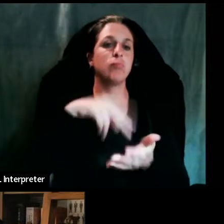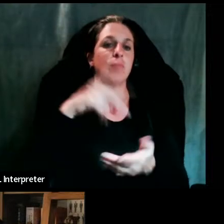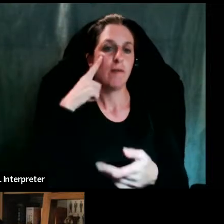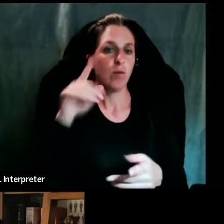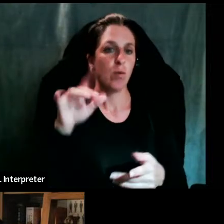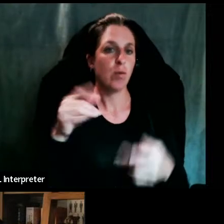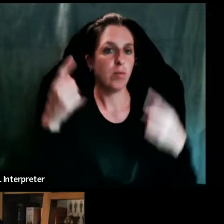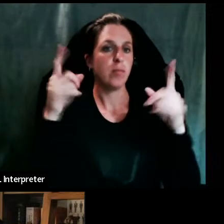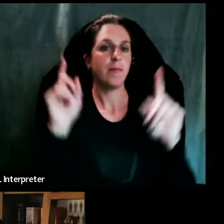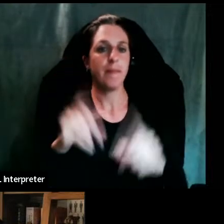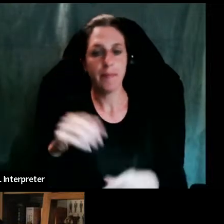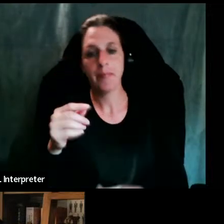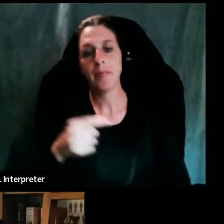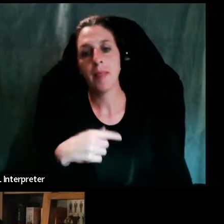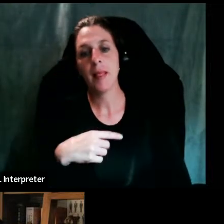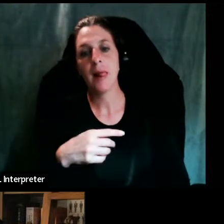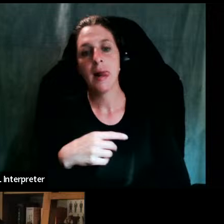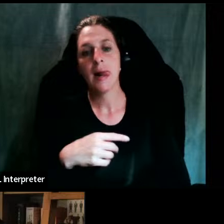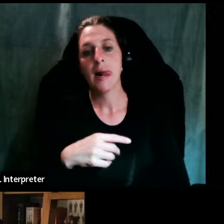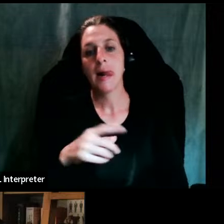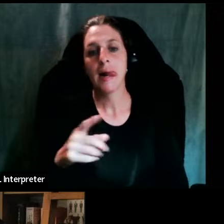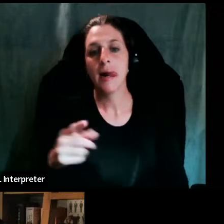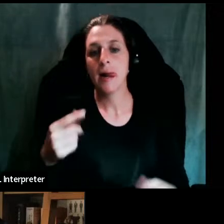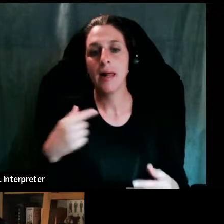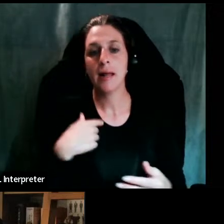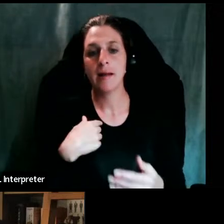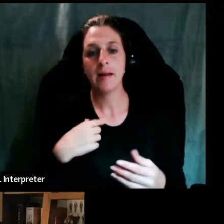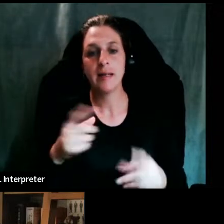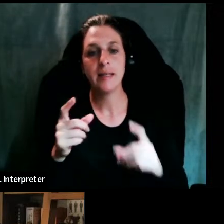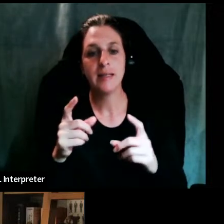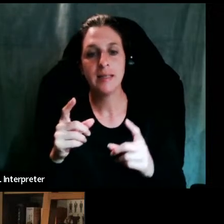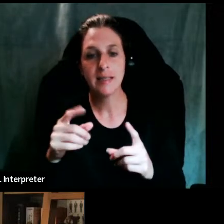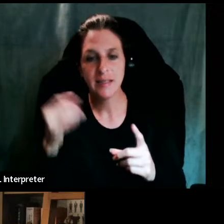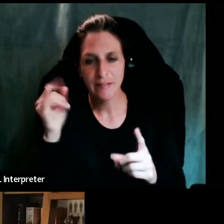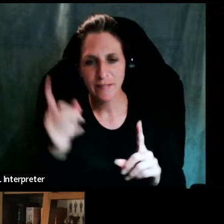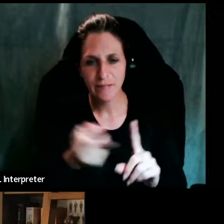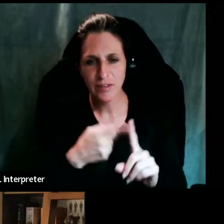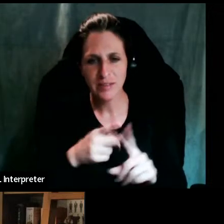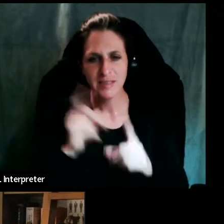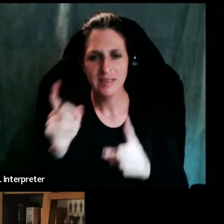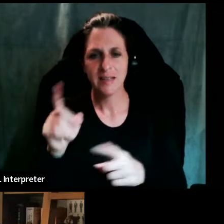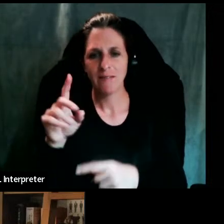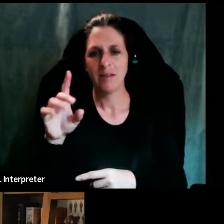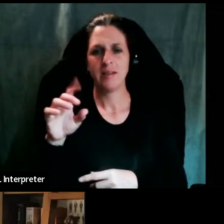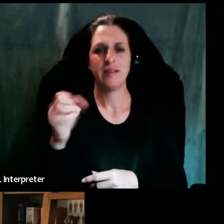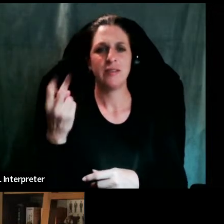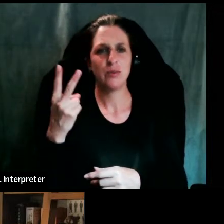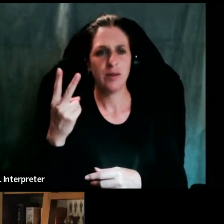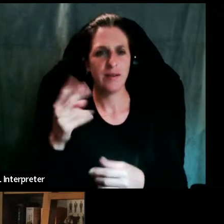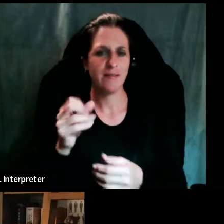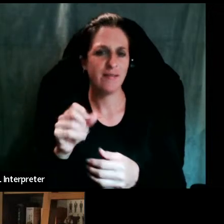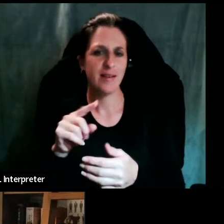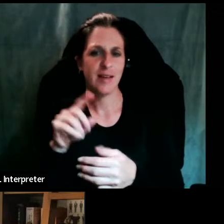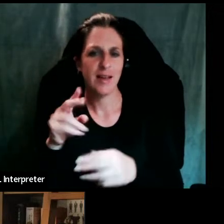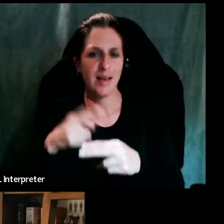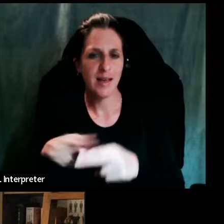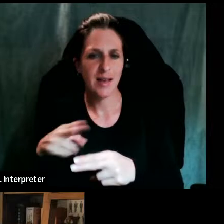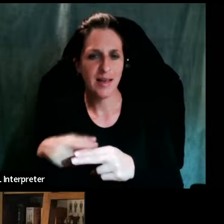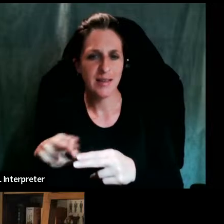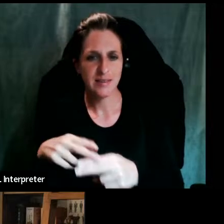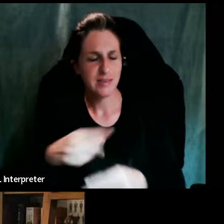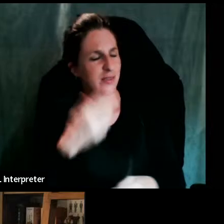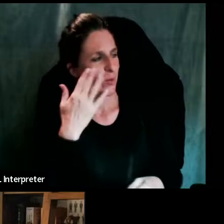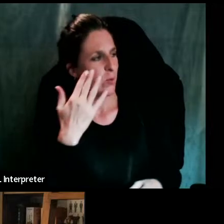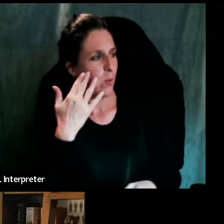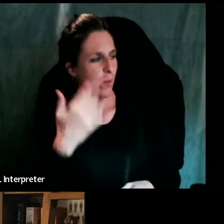At first, I would give him a dozen eggs. Please, Garrett, do it for me, please. And then he's like, I like doing this. And I was like,